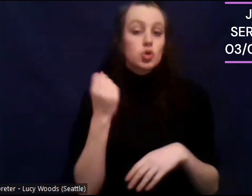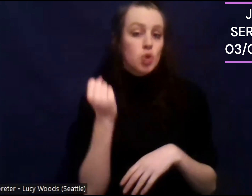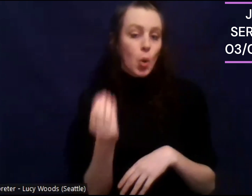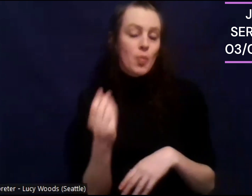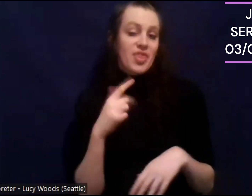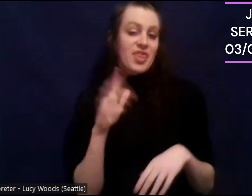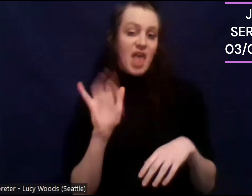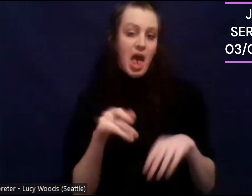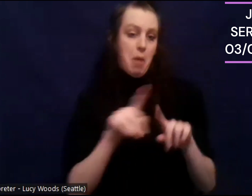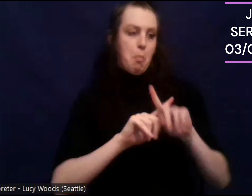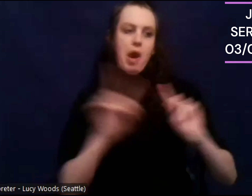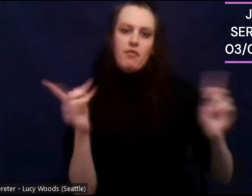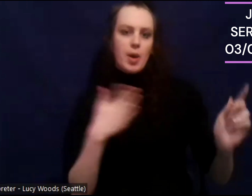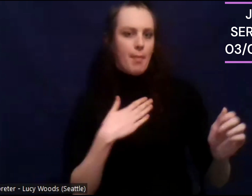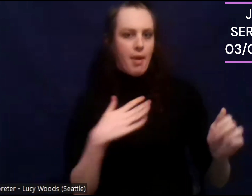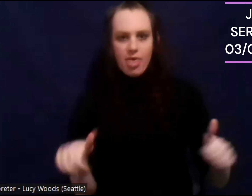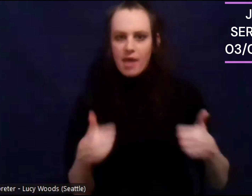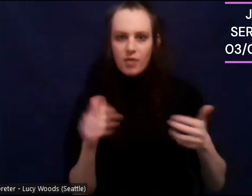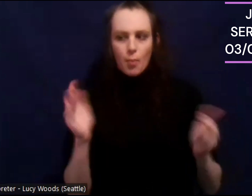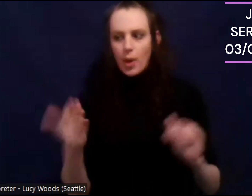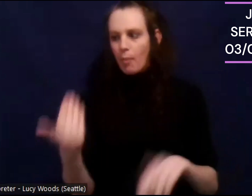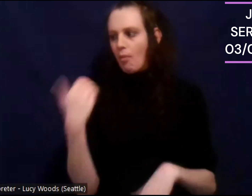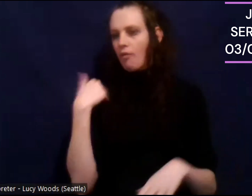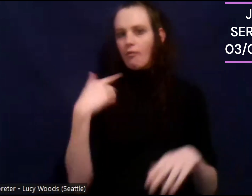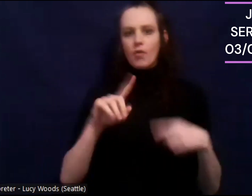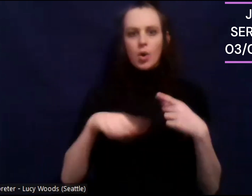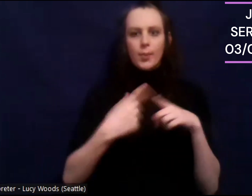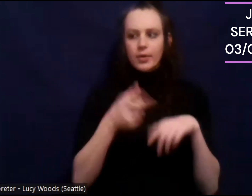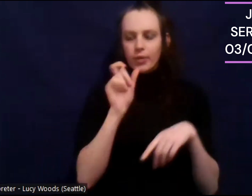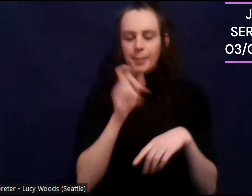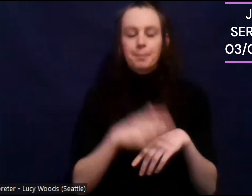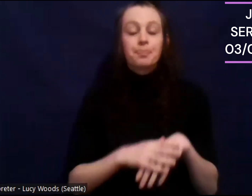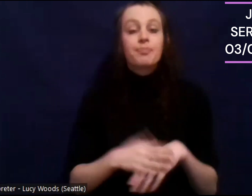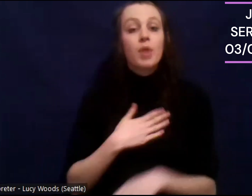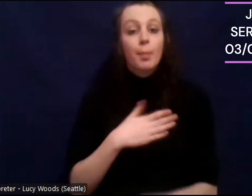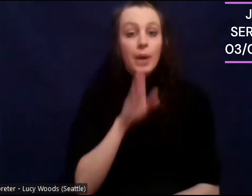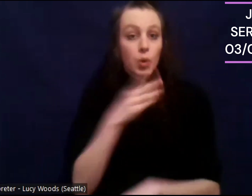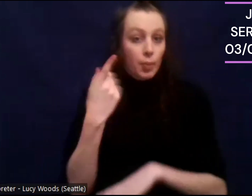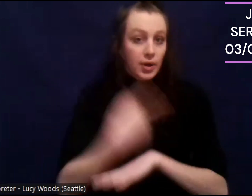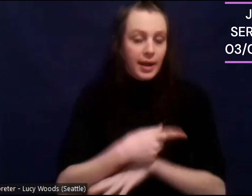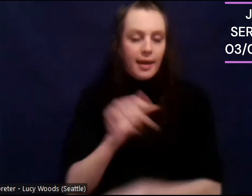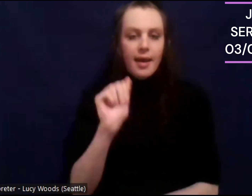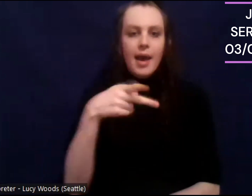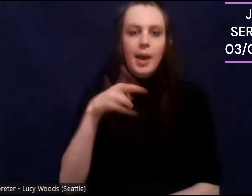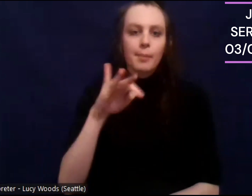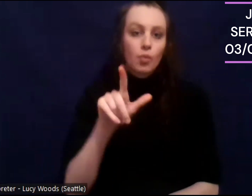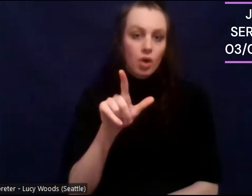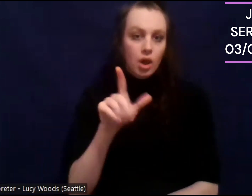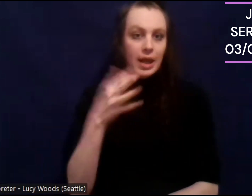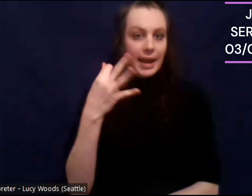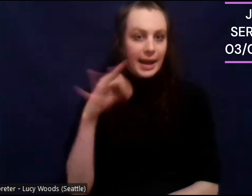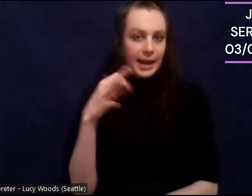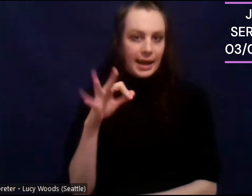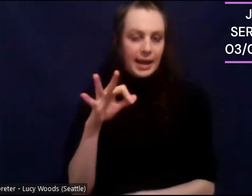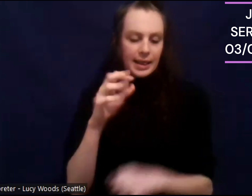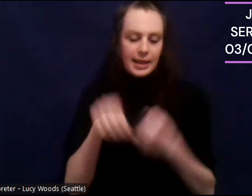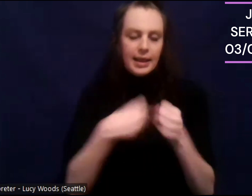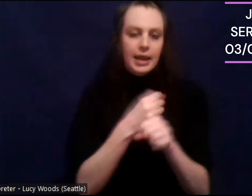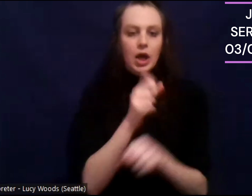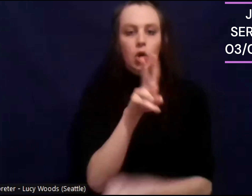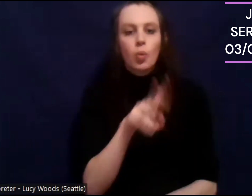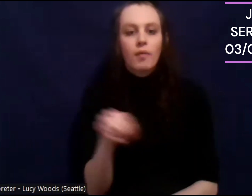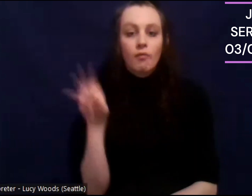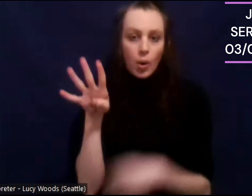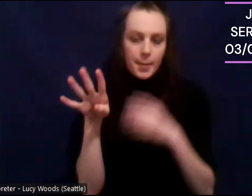different in my life. My sobriety date is April 19th of 2004. When I came to the rooms of